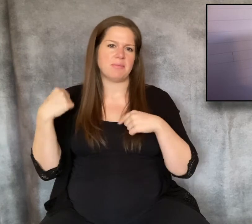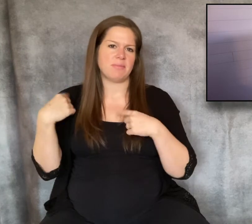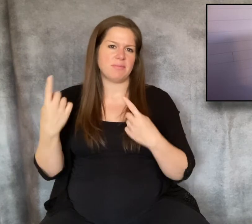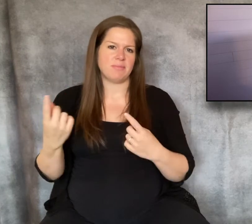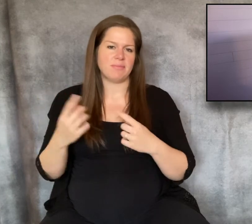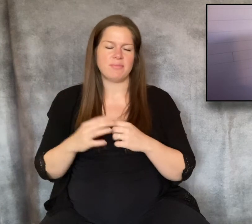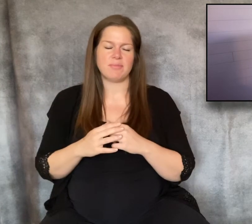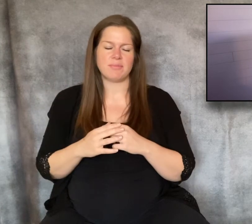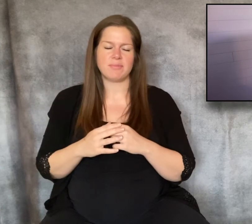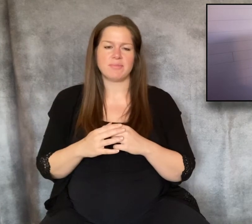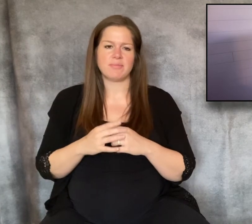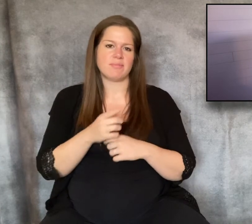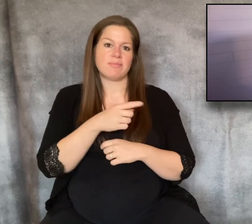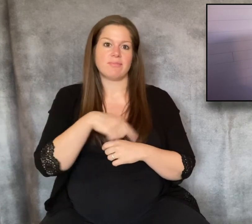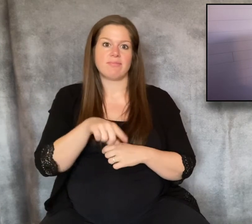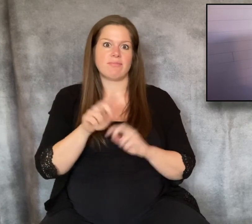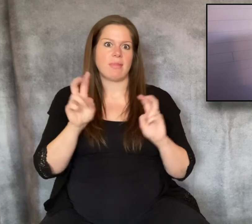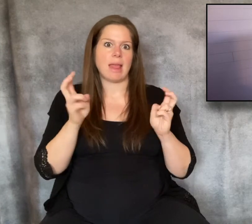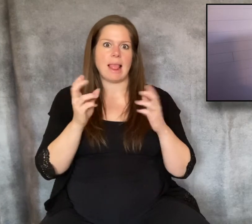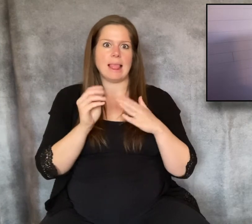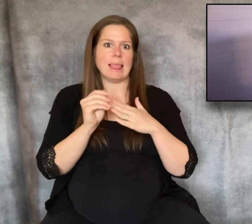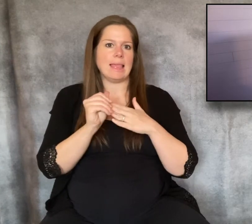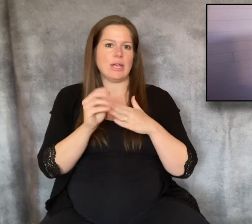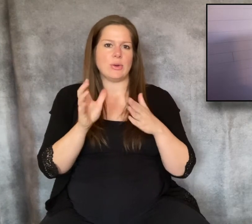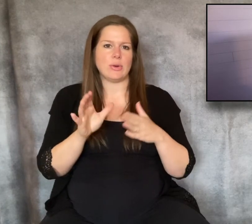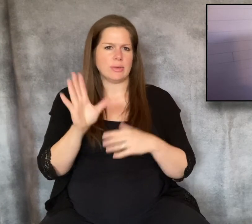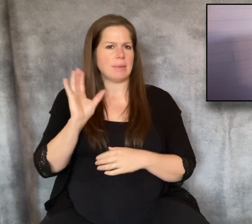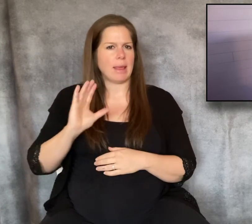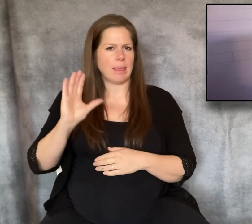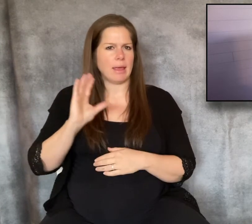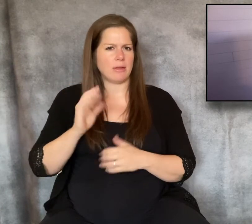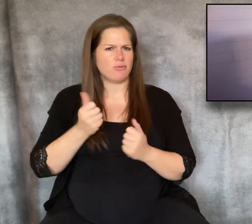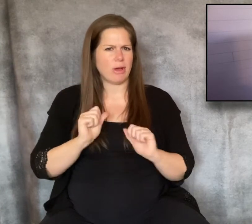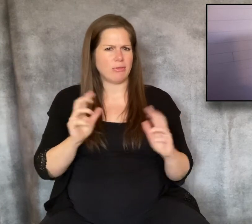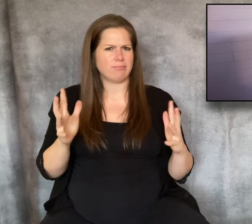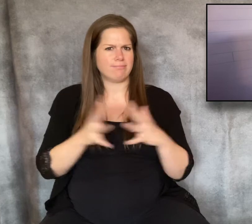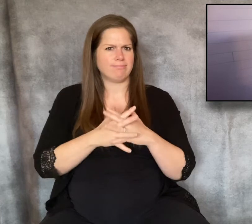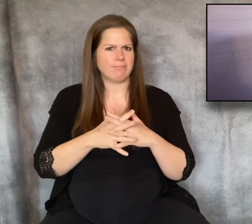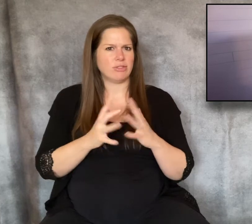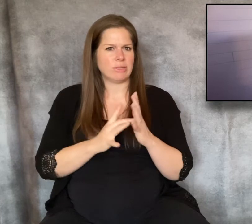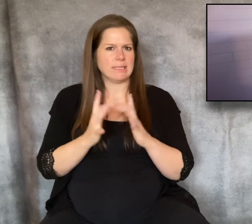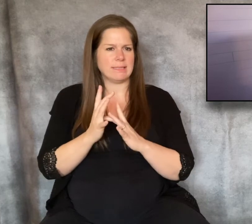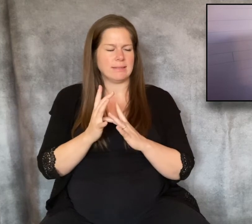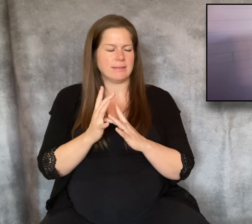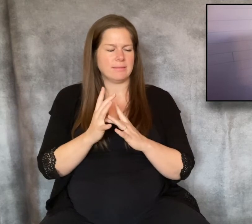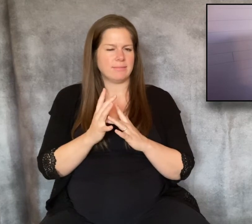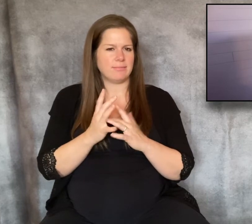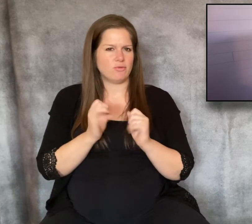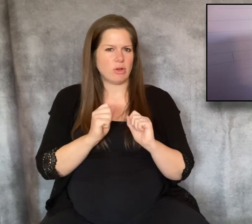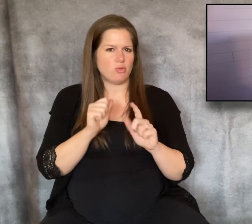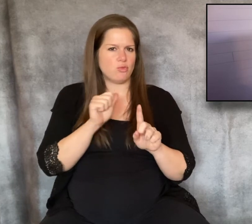religious order of the day, the leaders of the day, trying to really ensnare Jesus